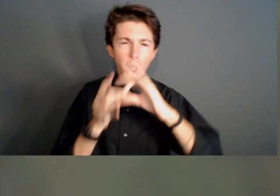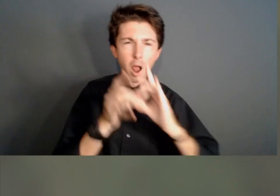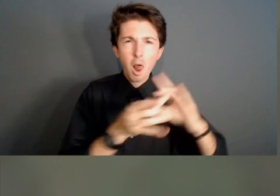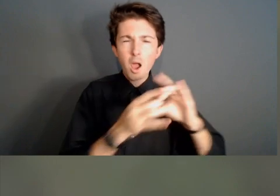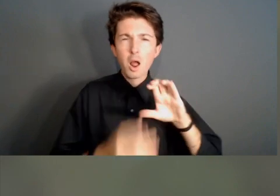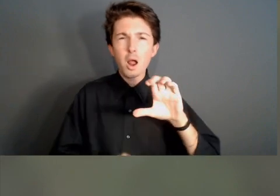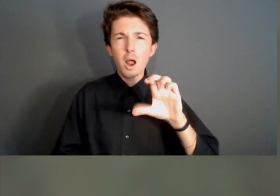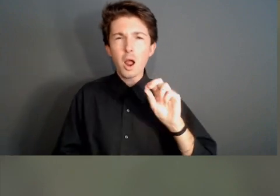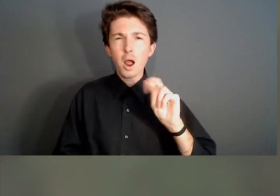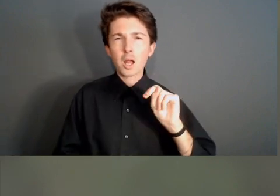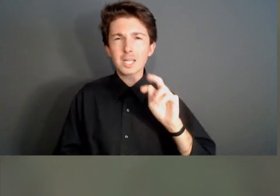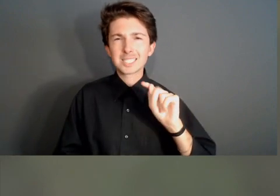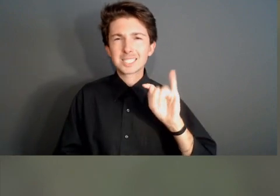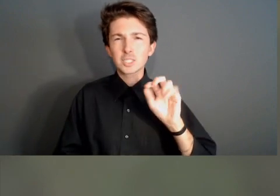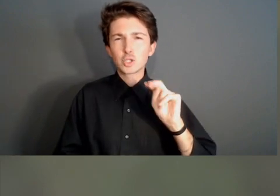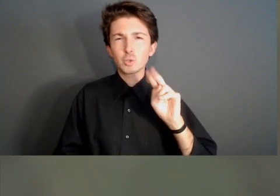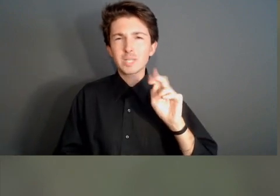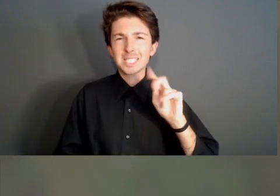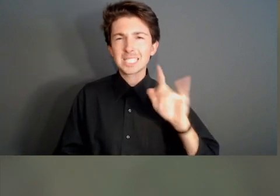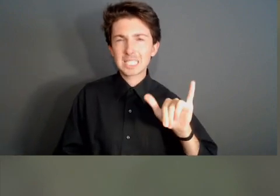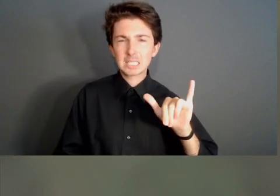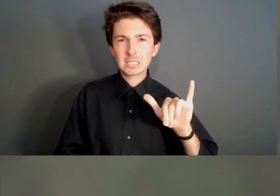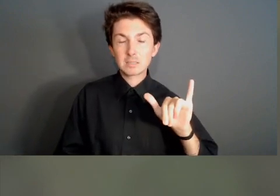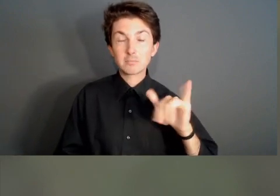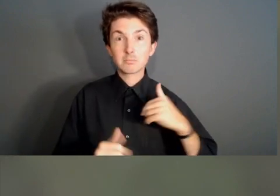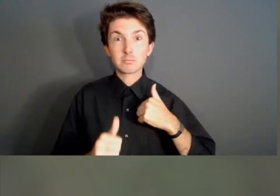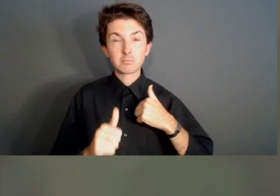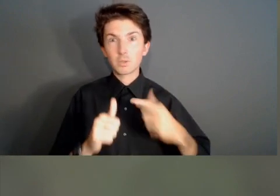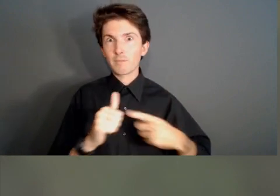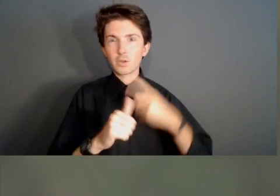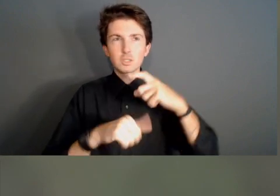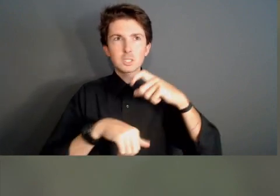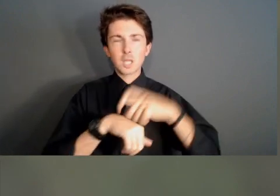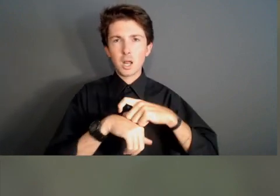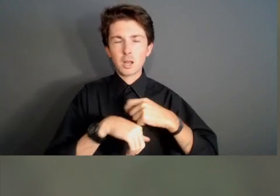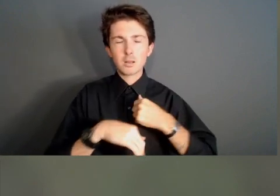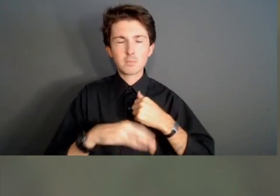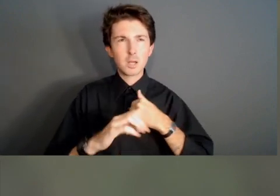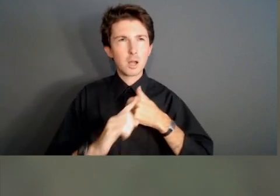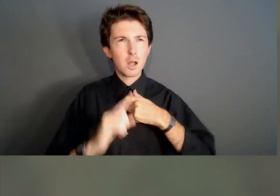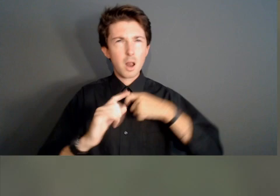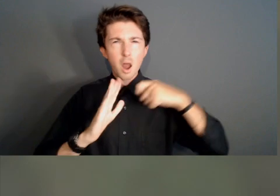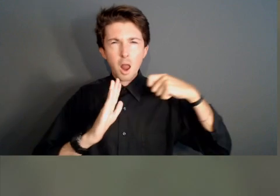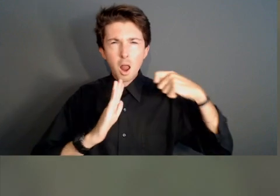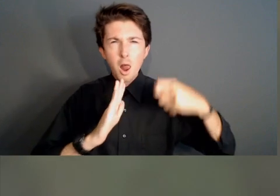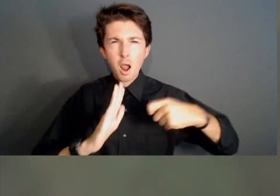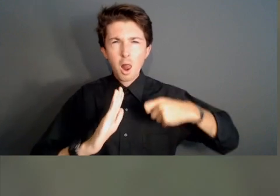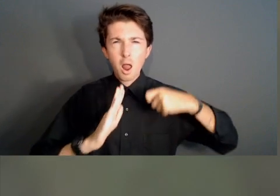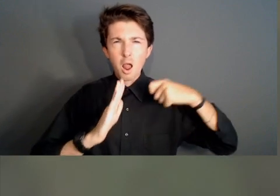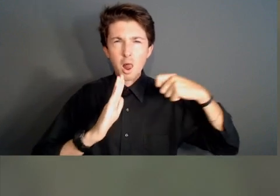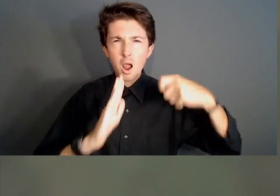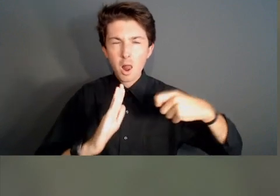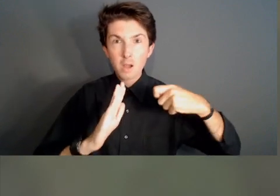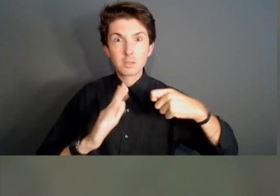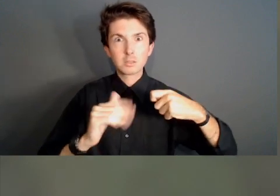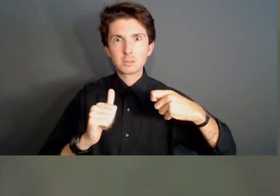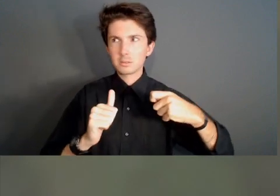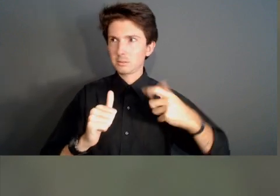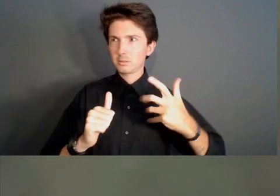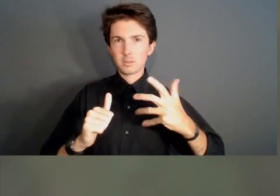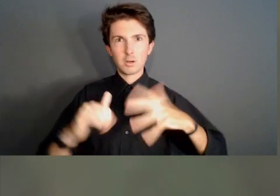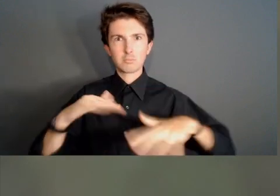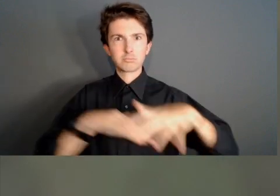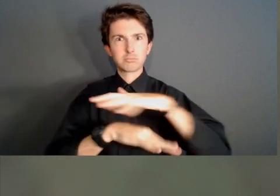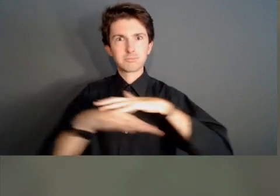an opportunity it was my first time shooting on a virtual production